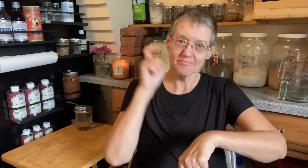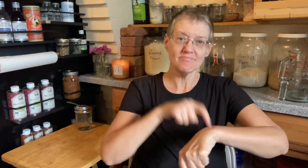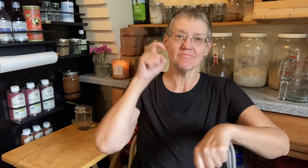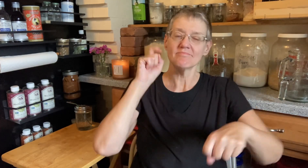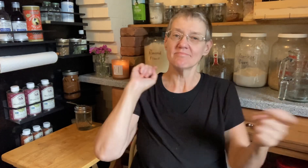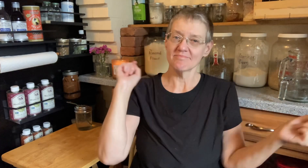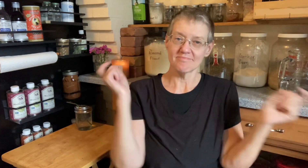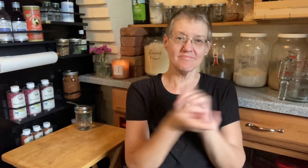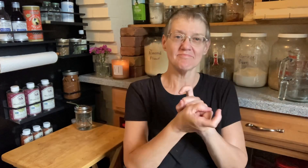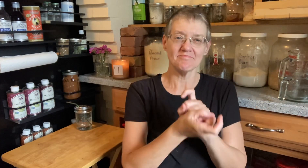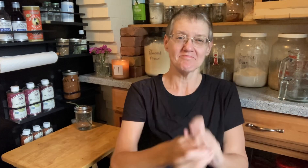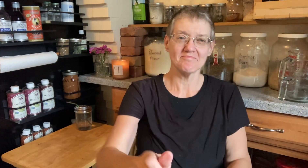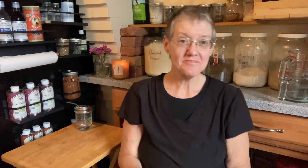This was the time for change.